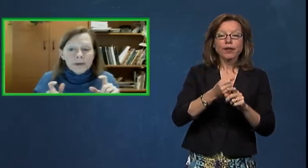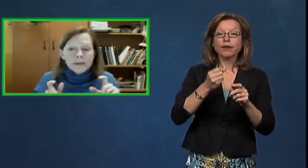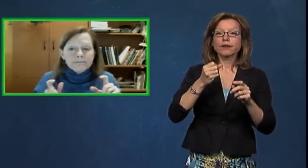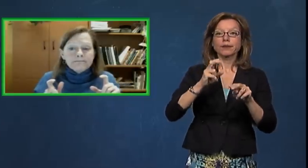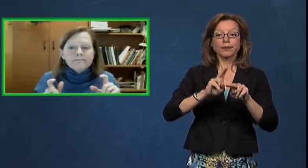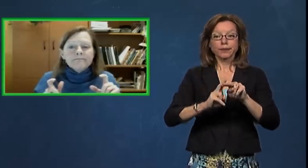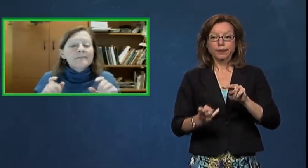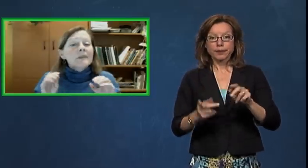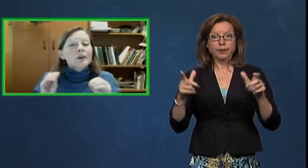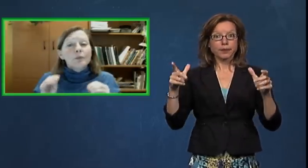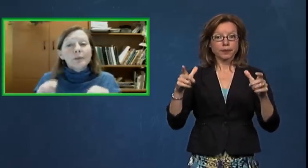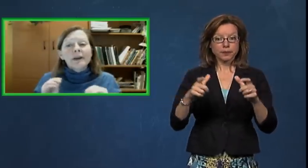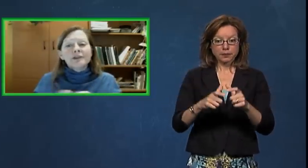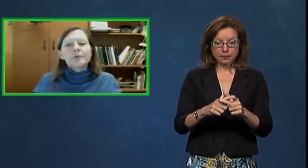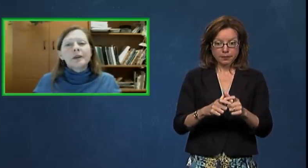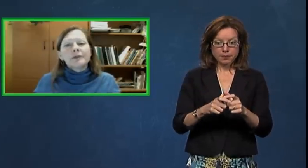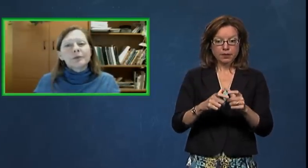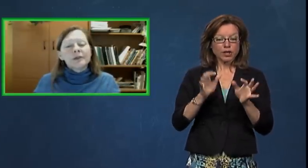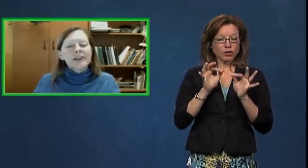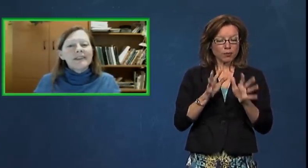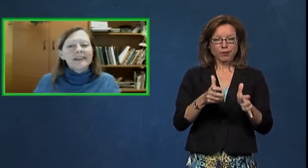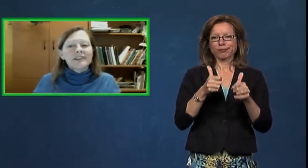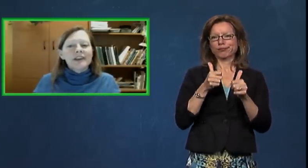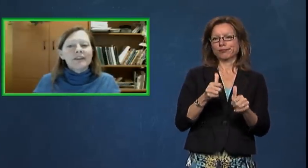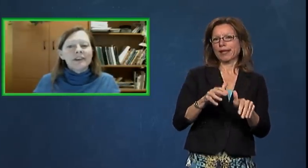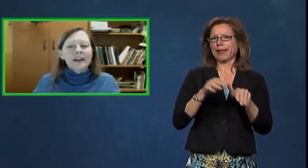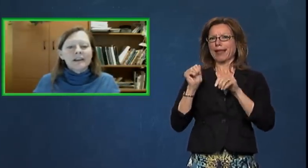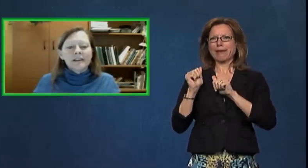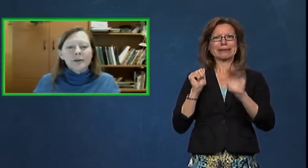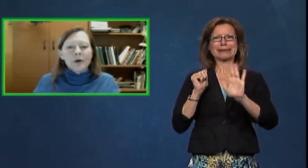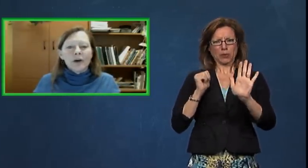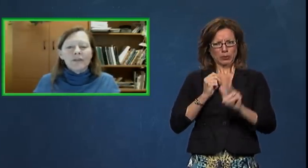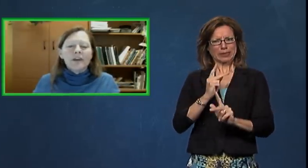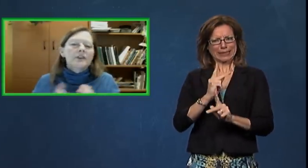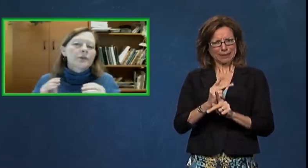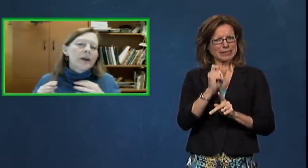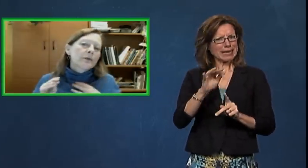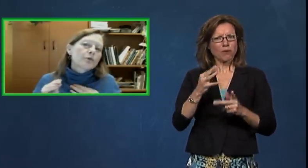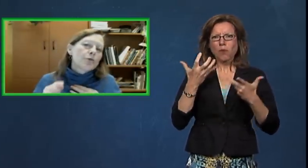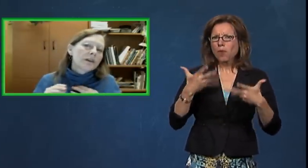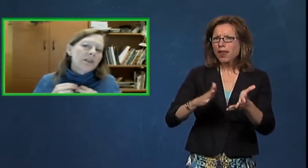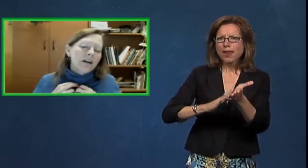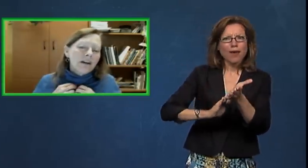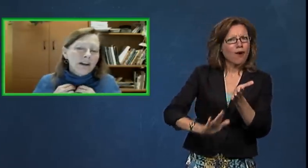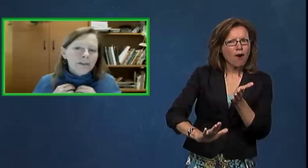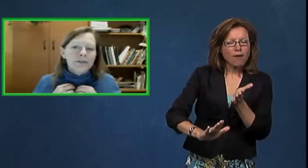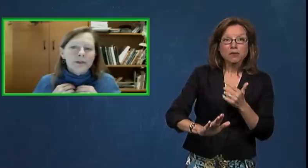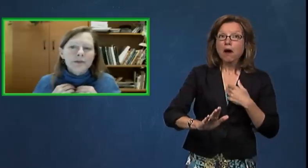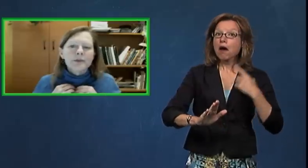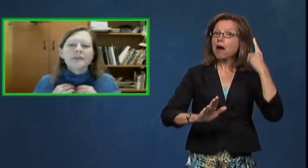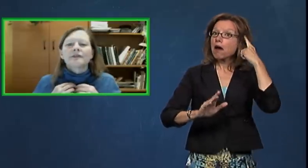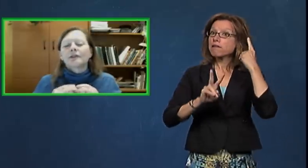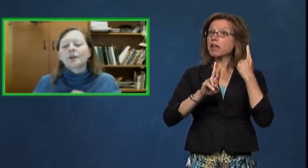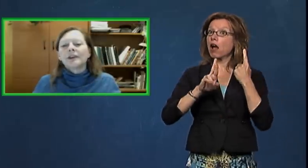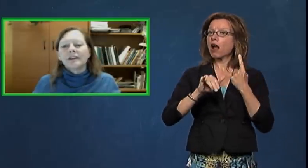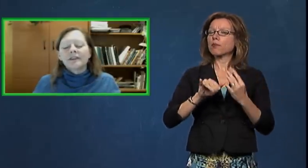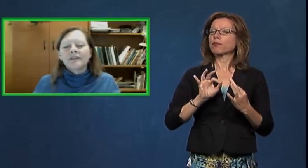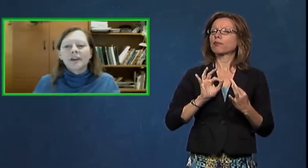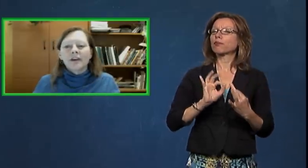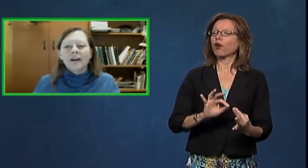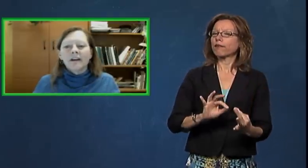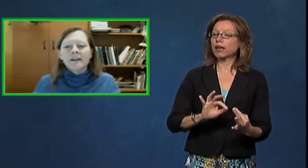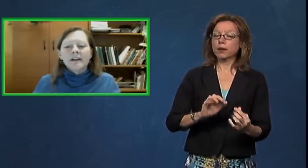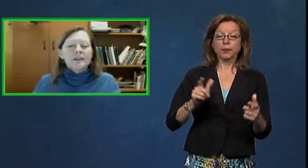declined a bit, we wanted to be able to retain that staff and not lay them off. So that was one of our first reasons for looking